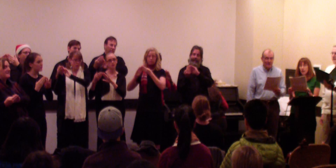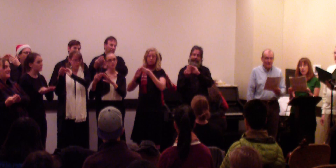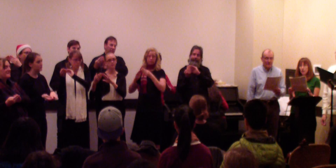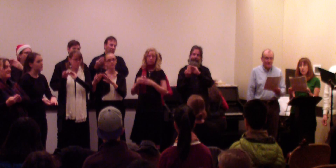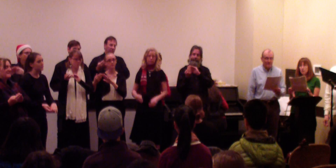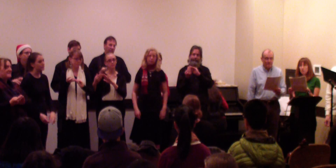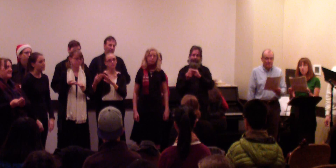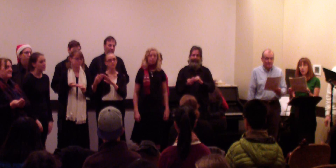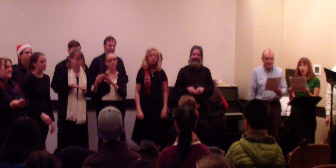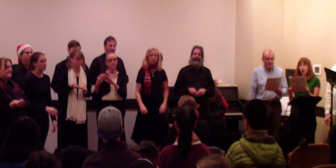Bethlehem.